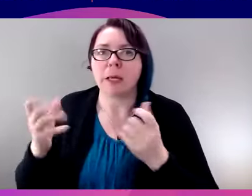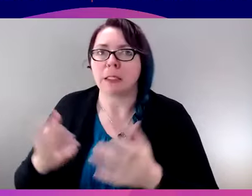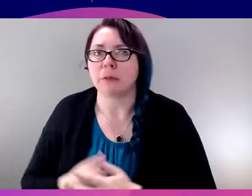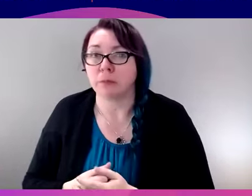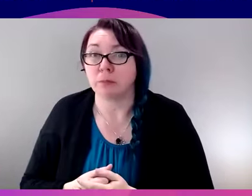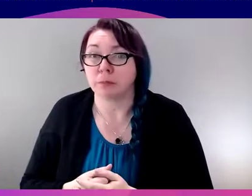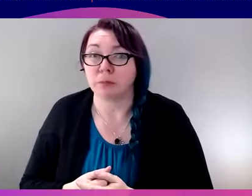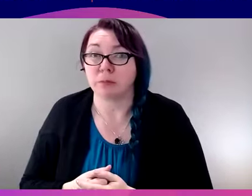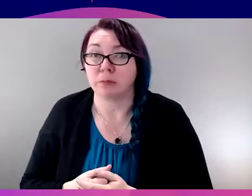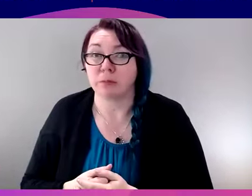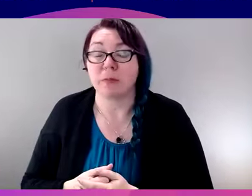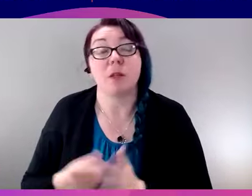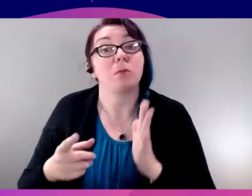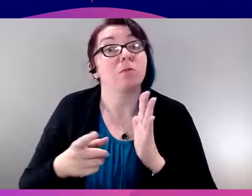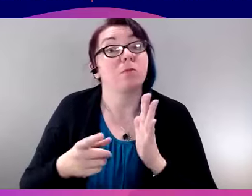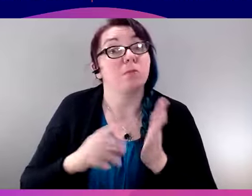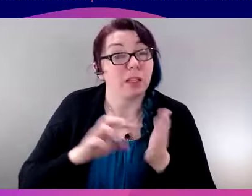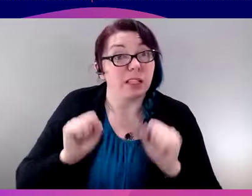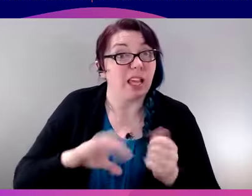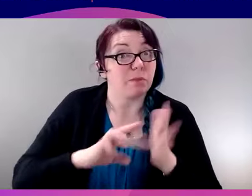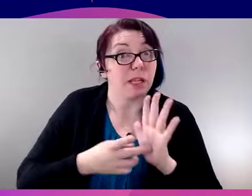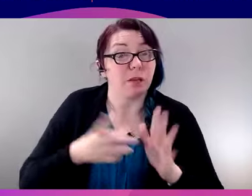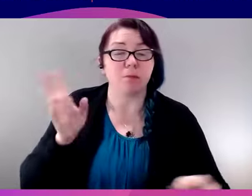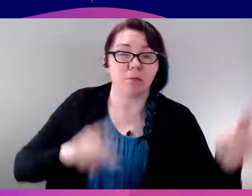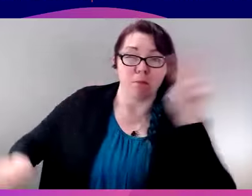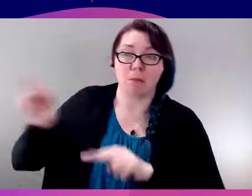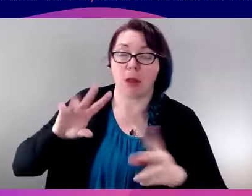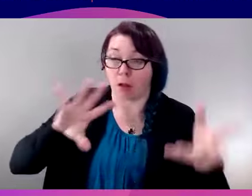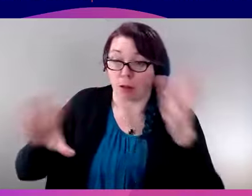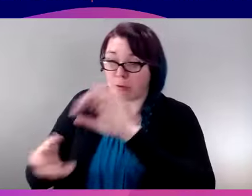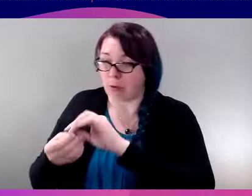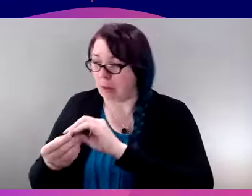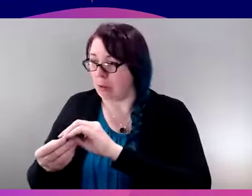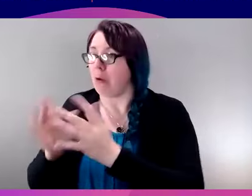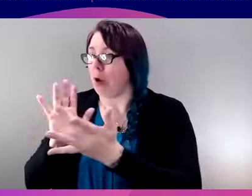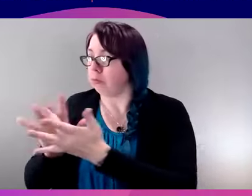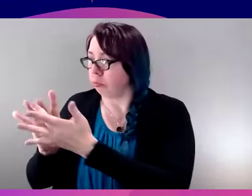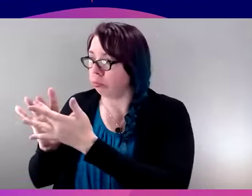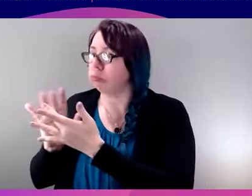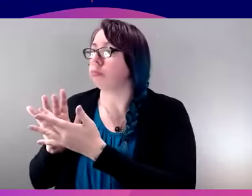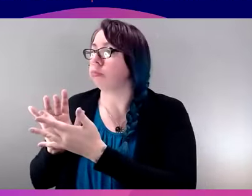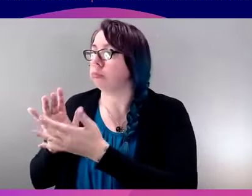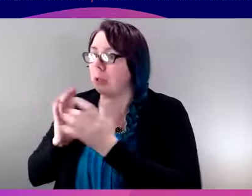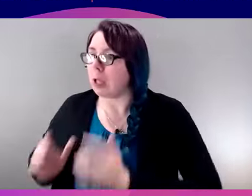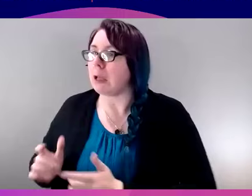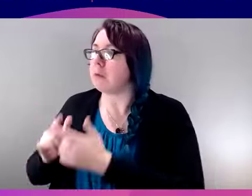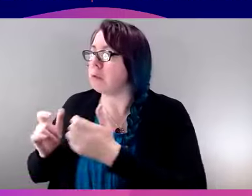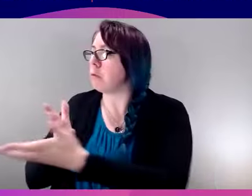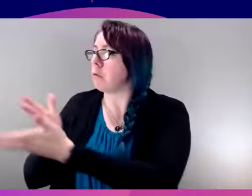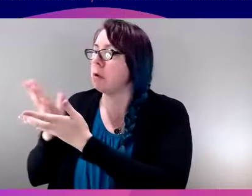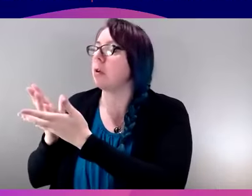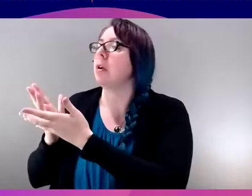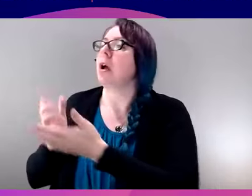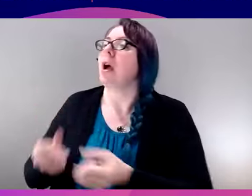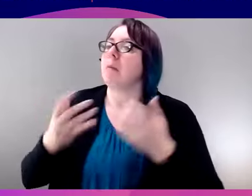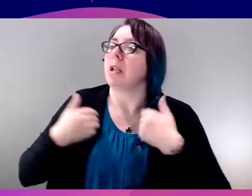have animals, or it could extend to include more detailed questions such as, are the animals a barrier to the survivor